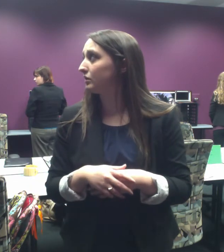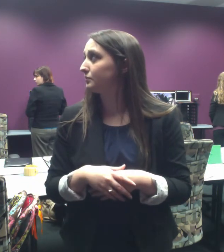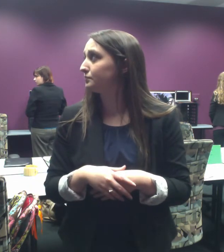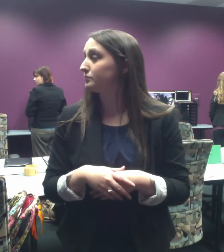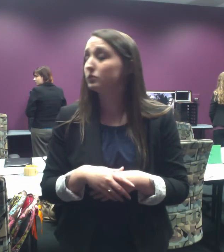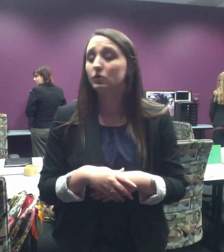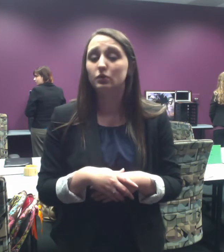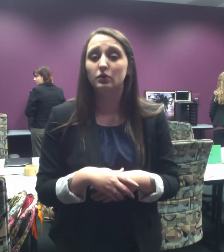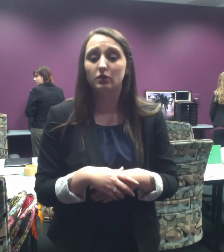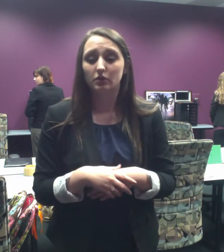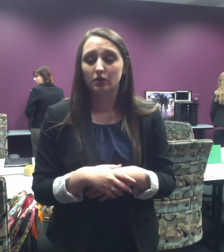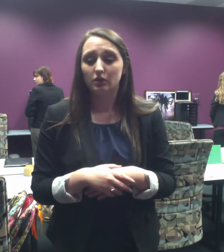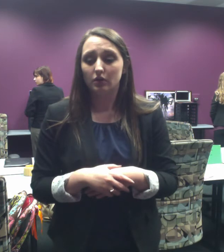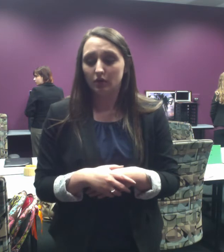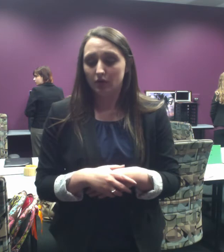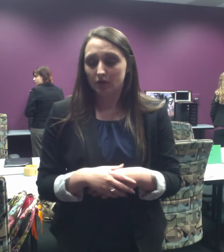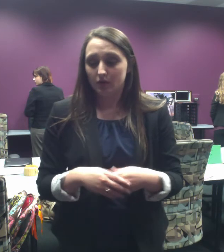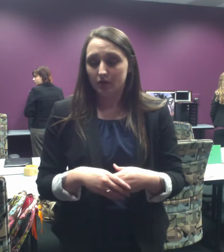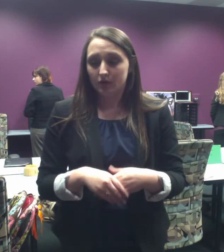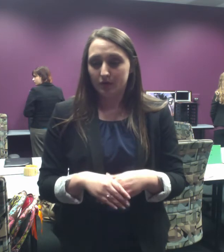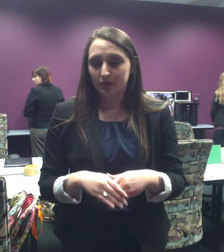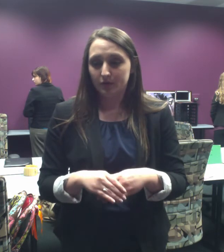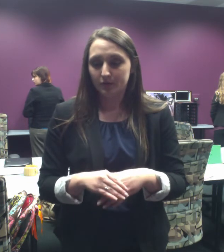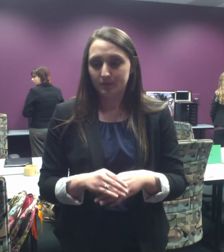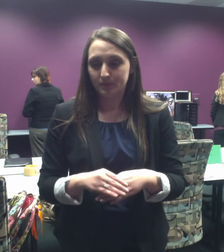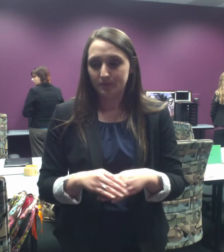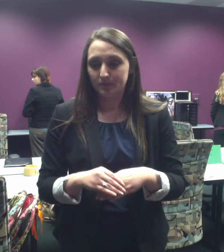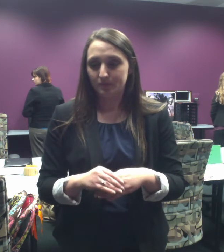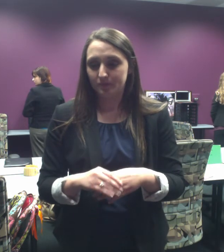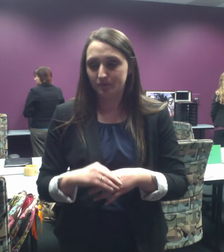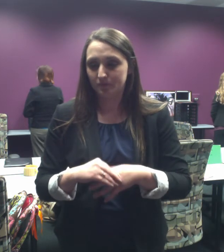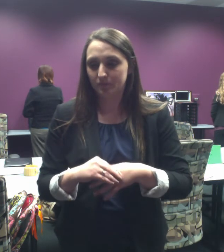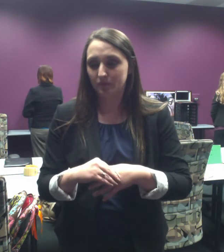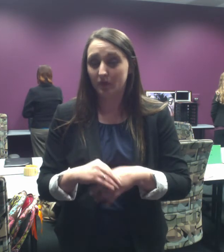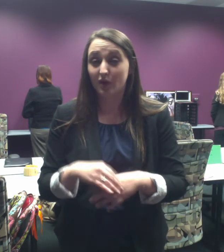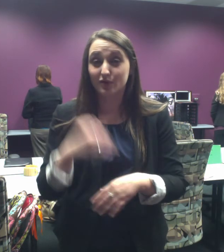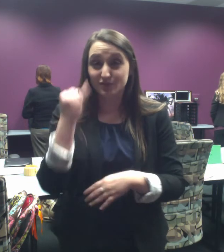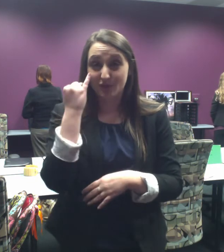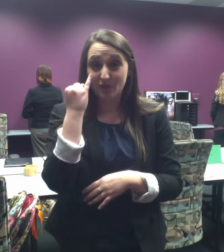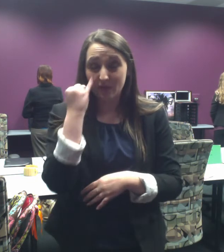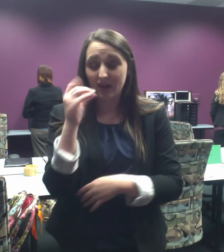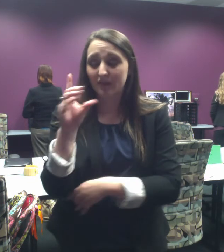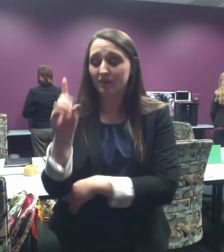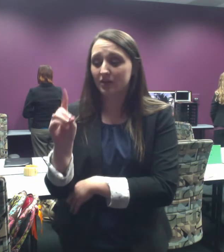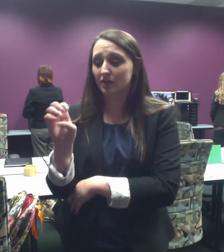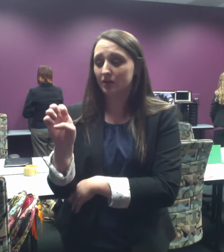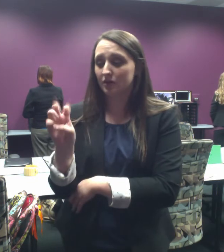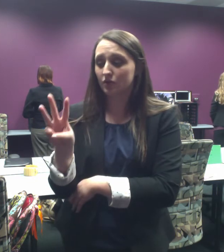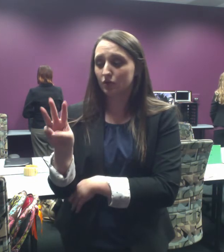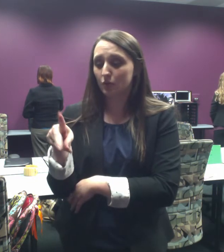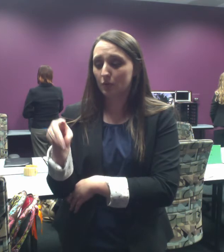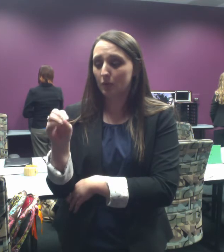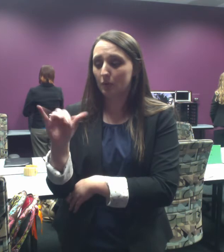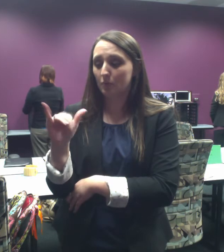or you have dew occur and it drops below freezing, 0 degrees Celsius or 32 degrees Fahrenheit, then you